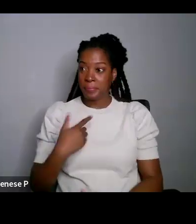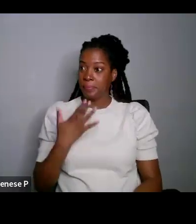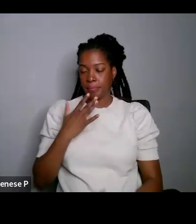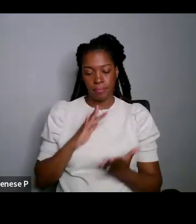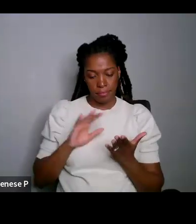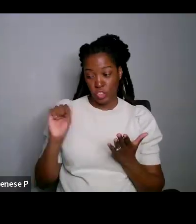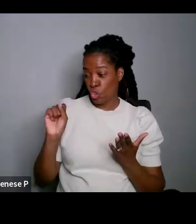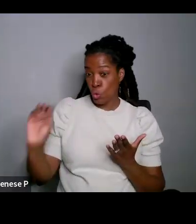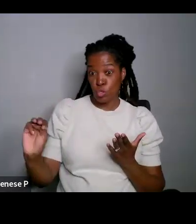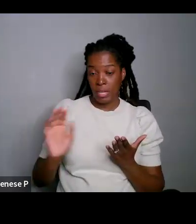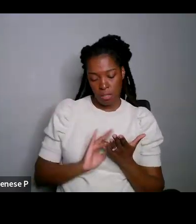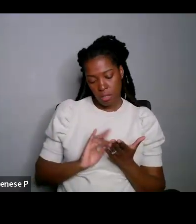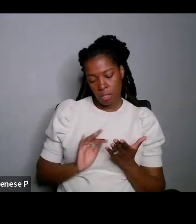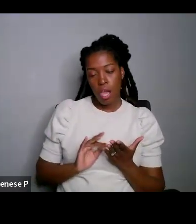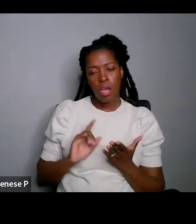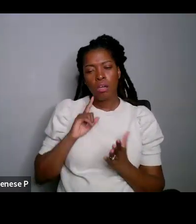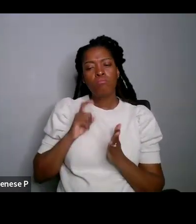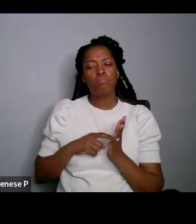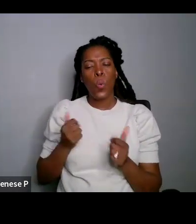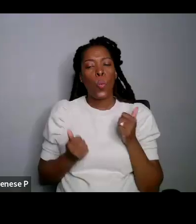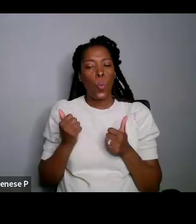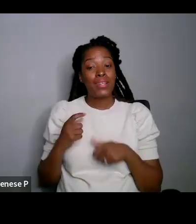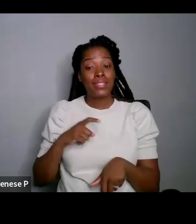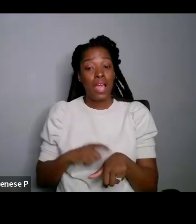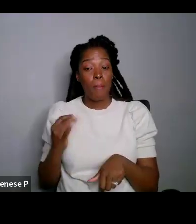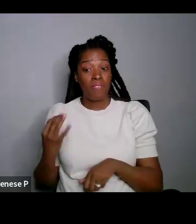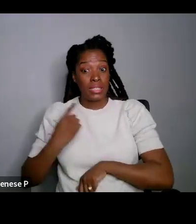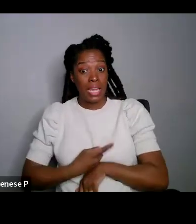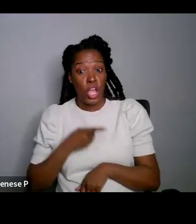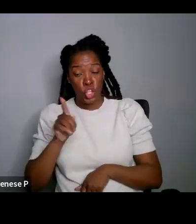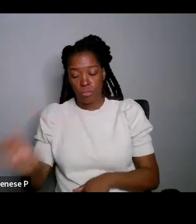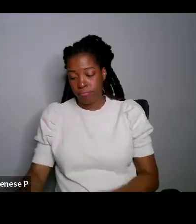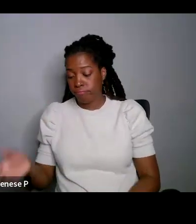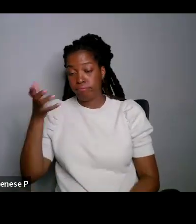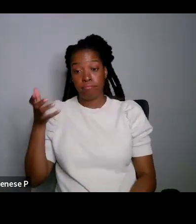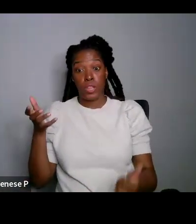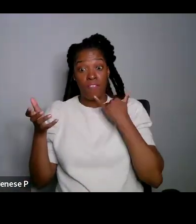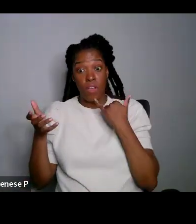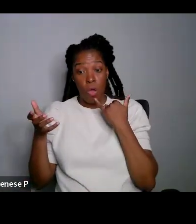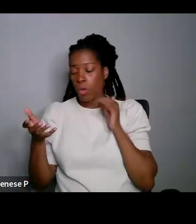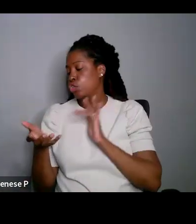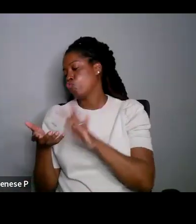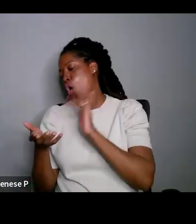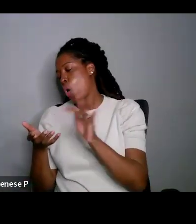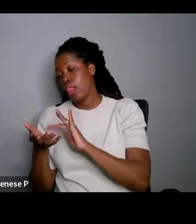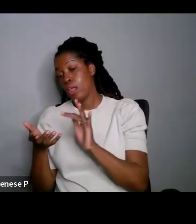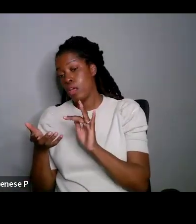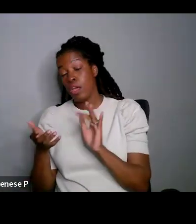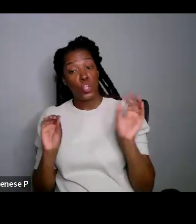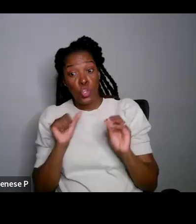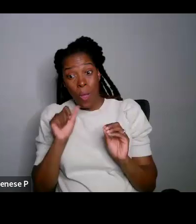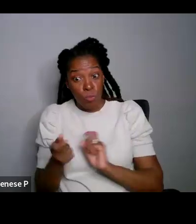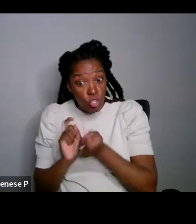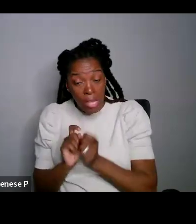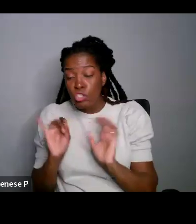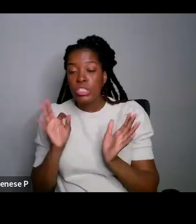just note the times of day that you pick up your phone and start scrolling. Don't have to do anything with them yet. Just make a note